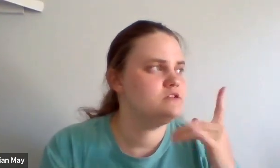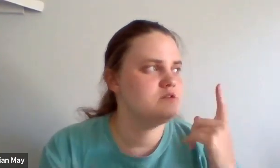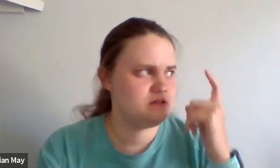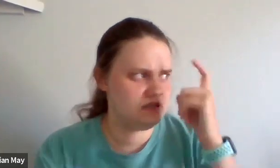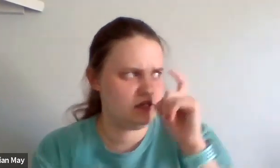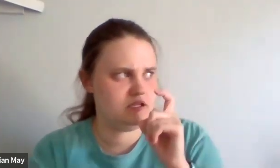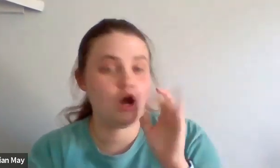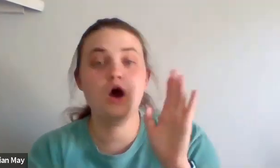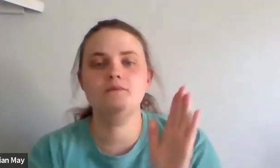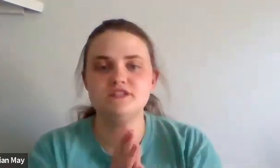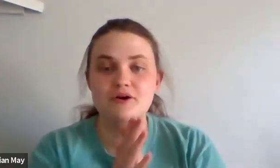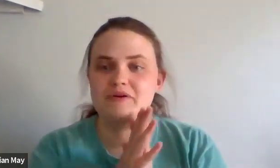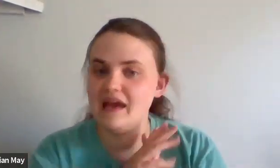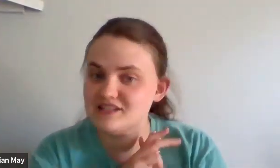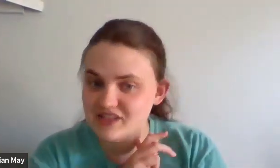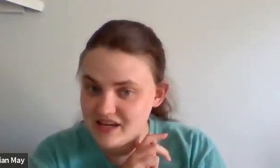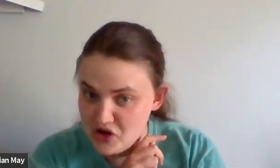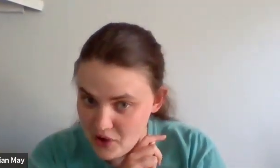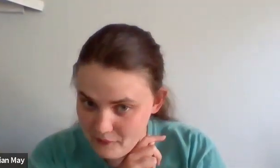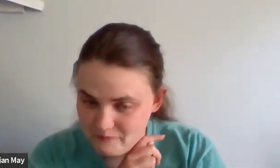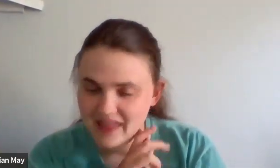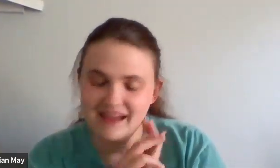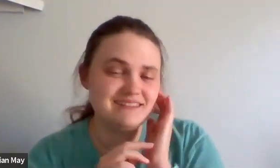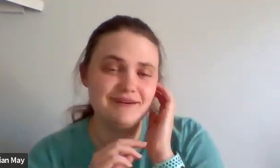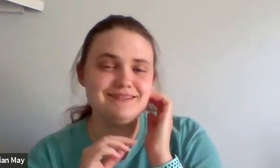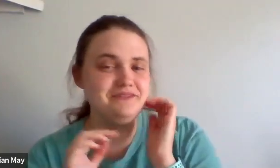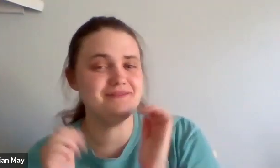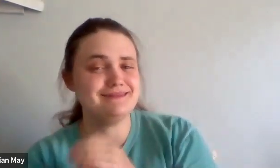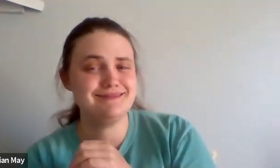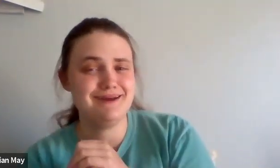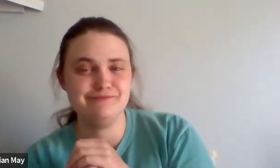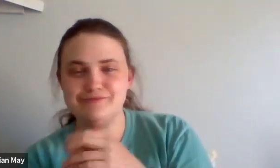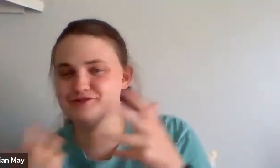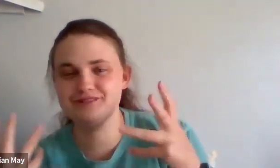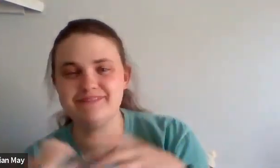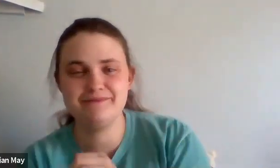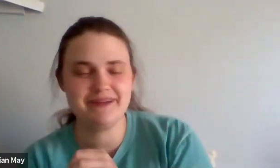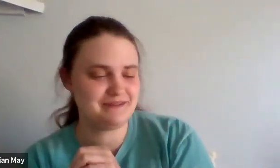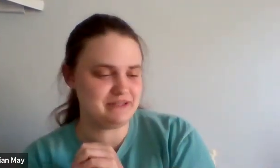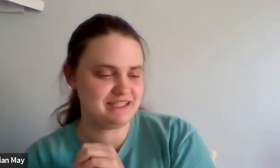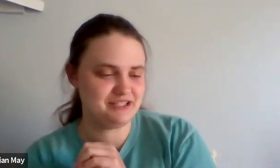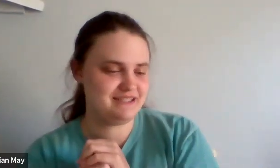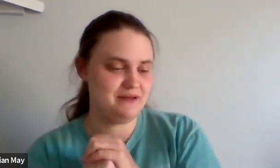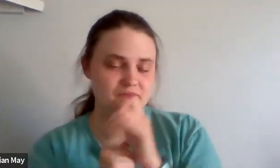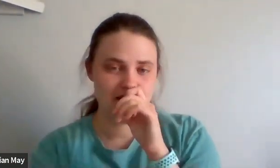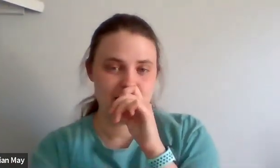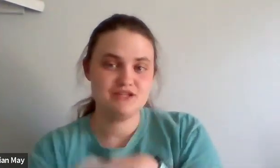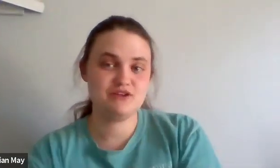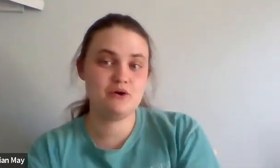So I said, so yes and no. I did not tell y'all yes and no. Those are some very basic ones I should have said. So